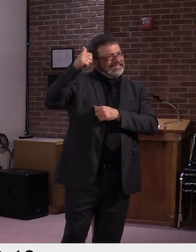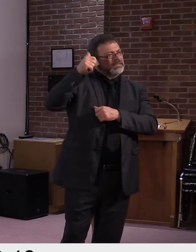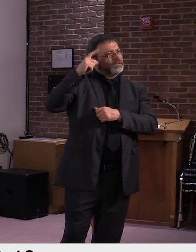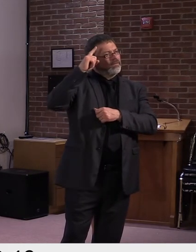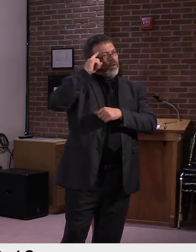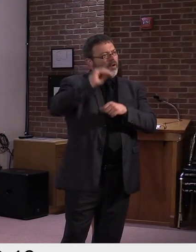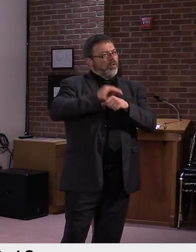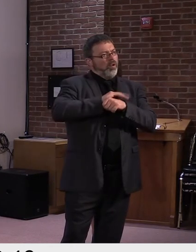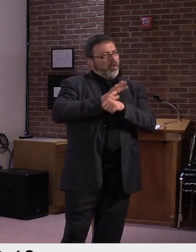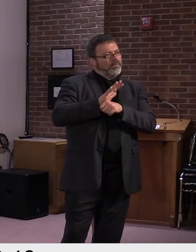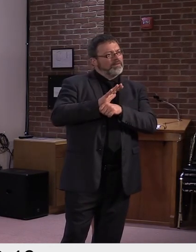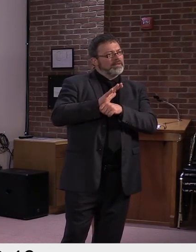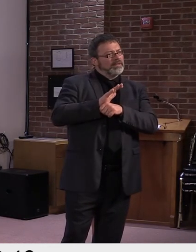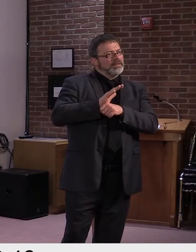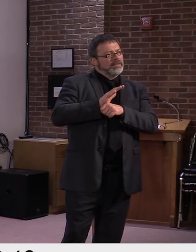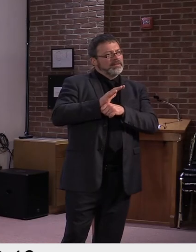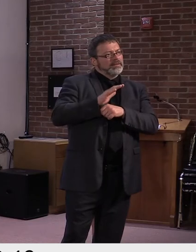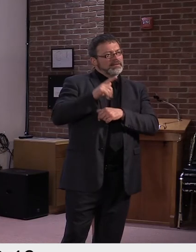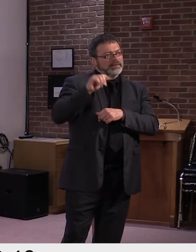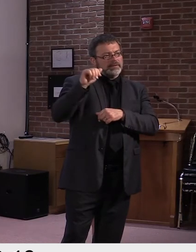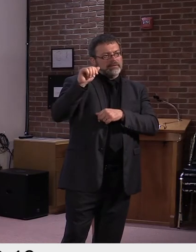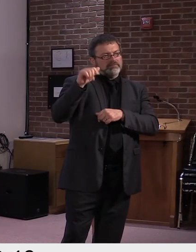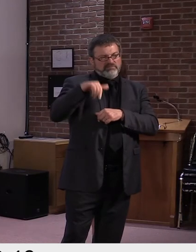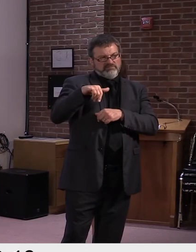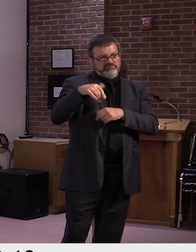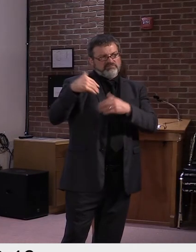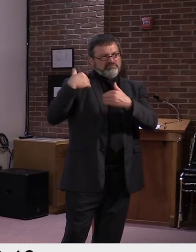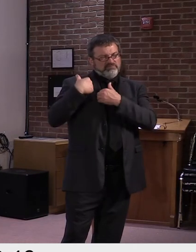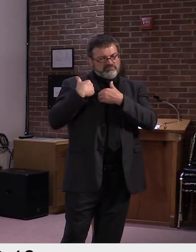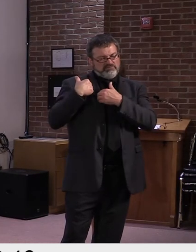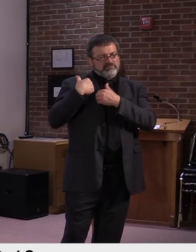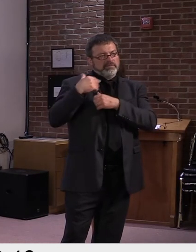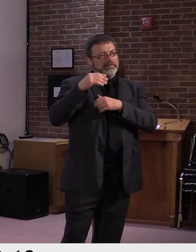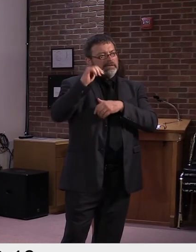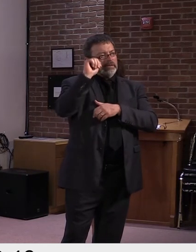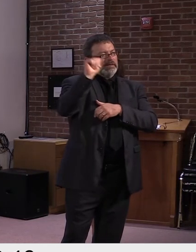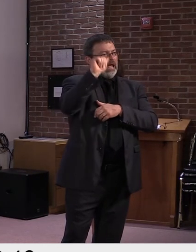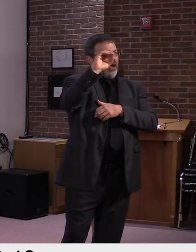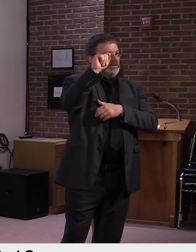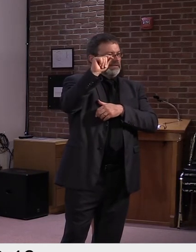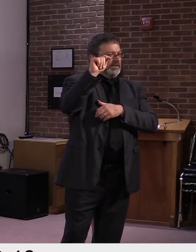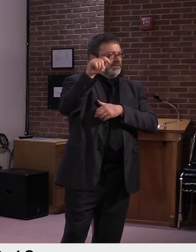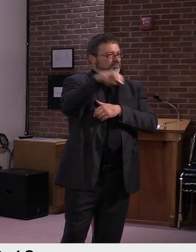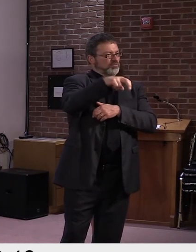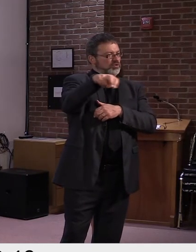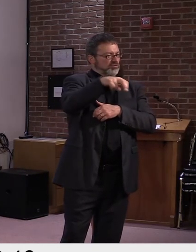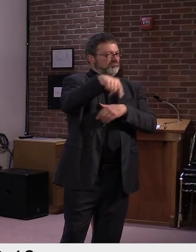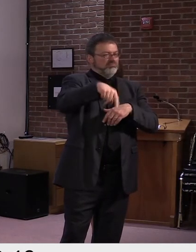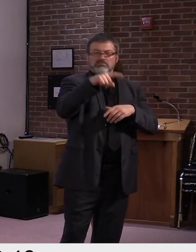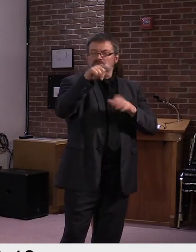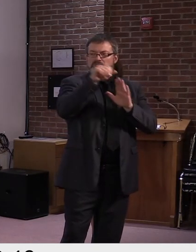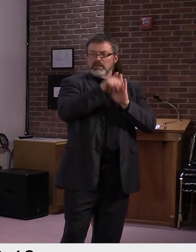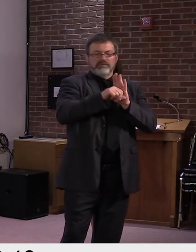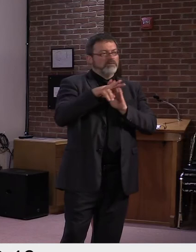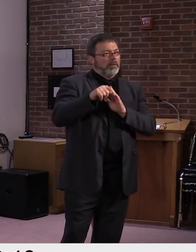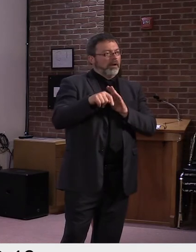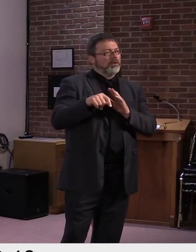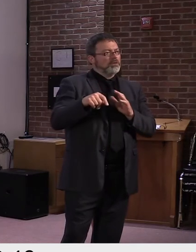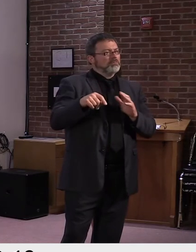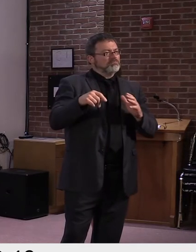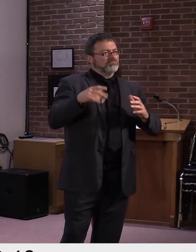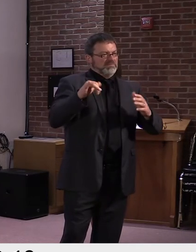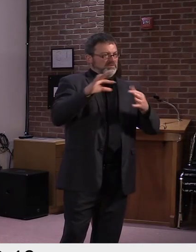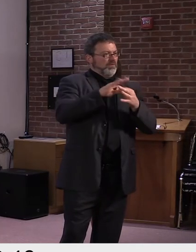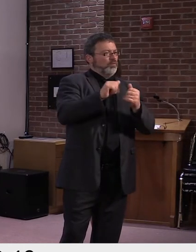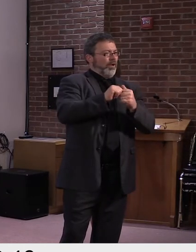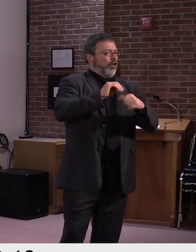Okay. And are you aware of, did you direct the AOT to start